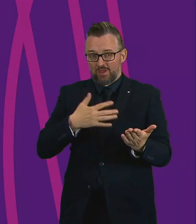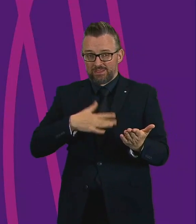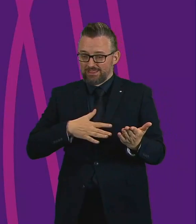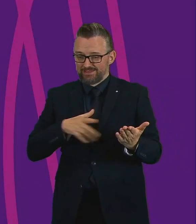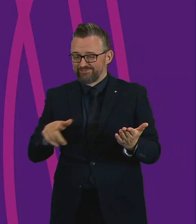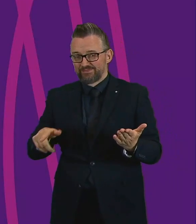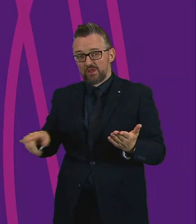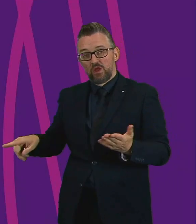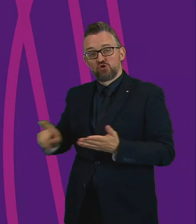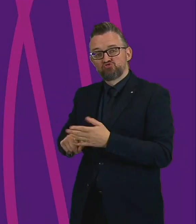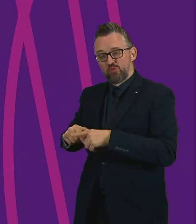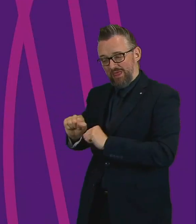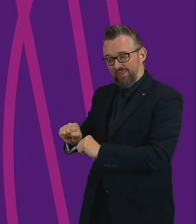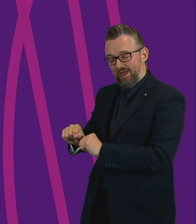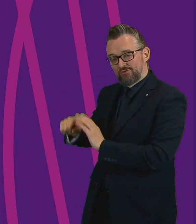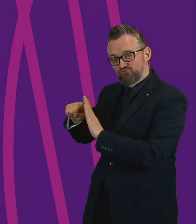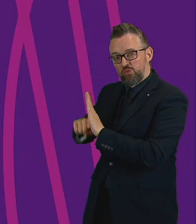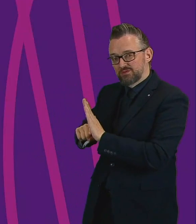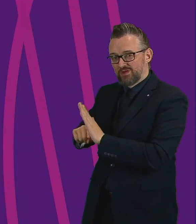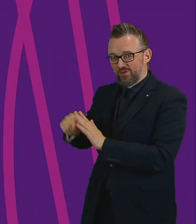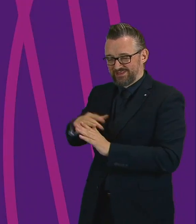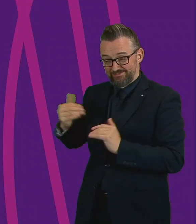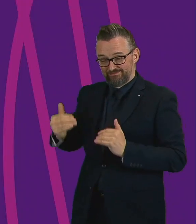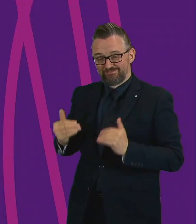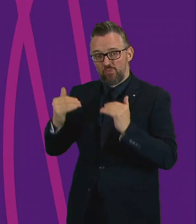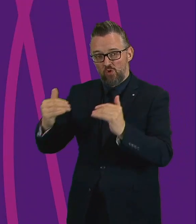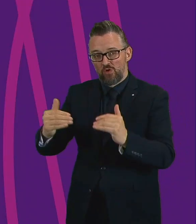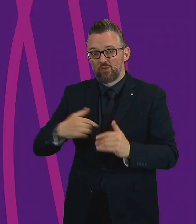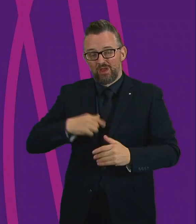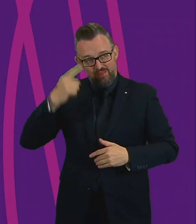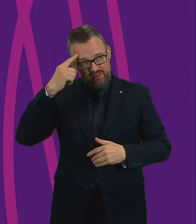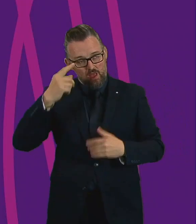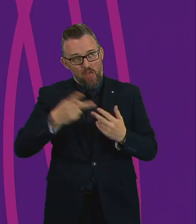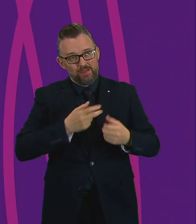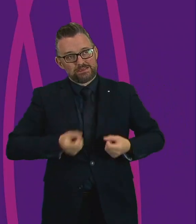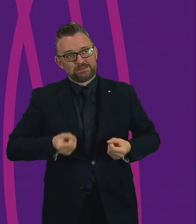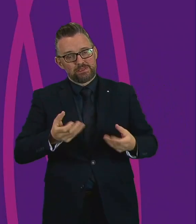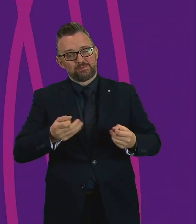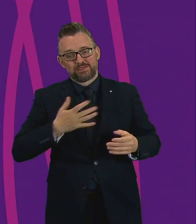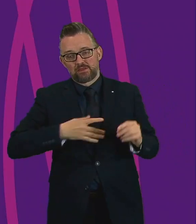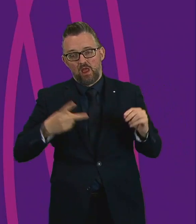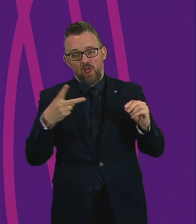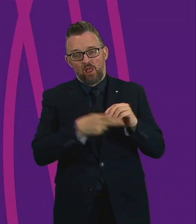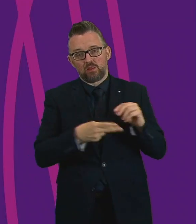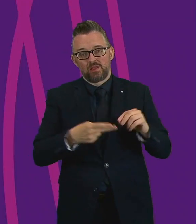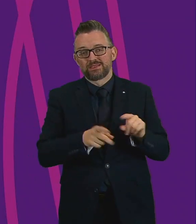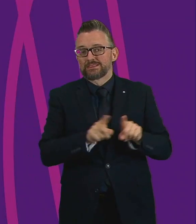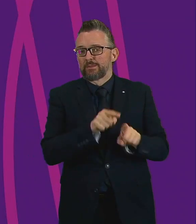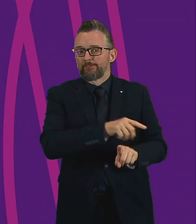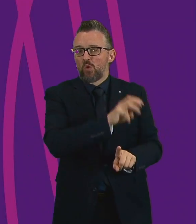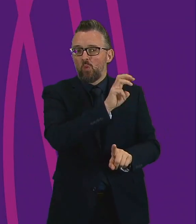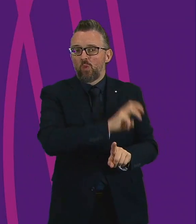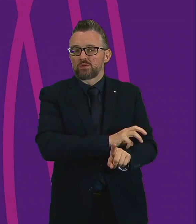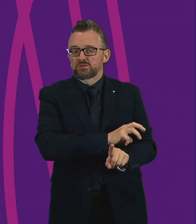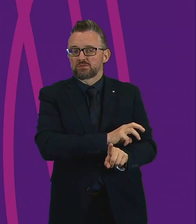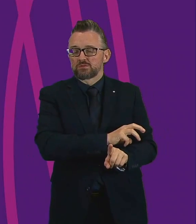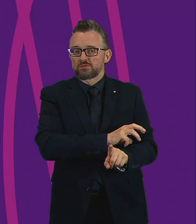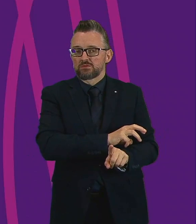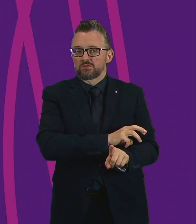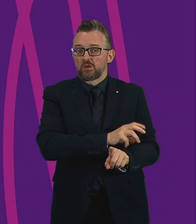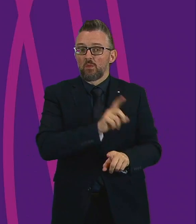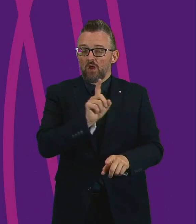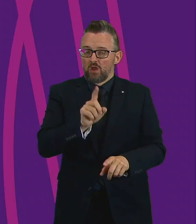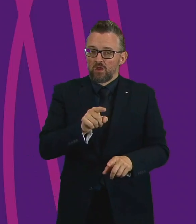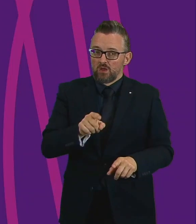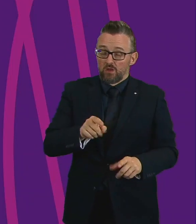UK on coronavirus-related measures, other areas of spending may have to be cut, as has already happened in Wales. And it's a matter of public